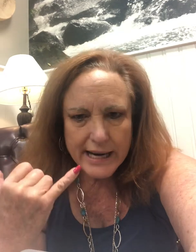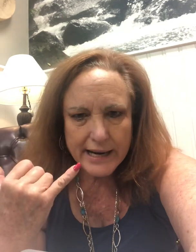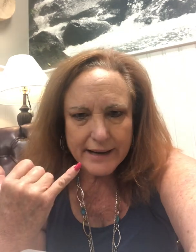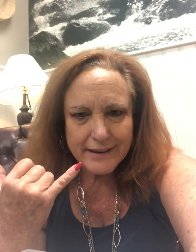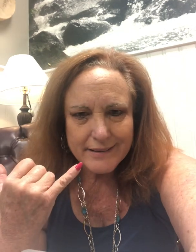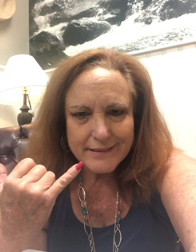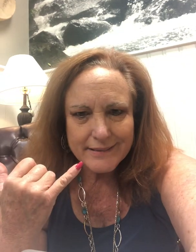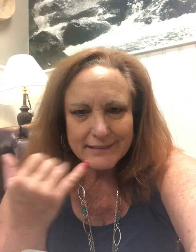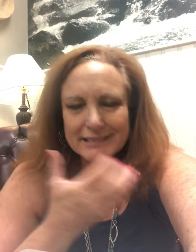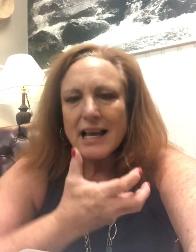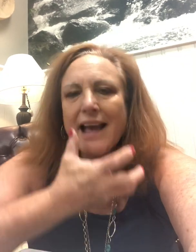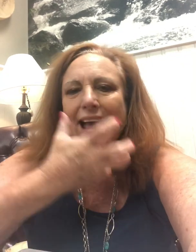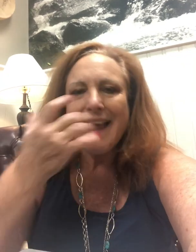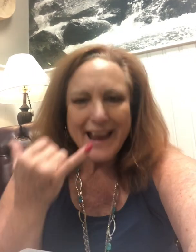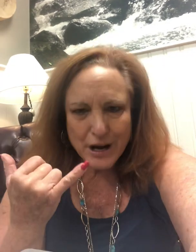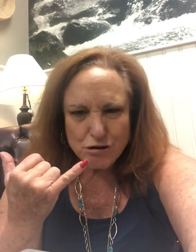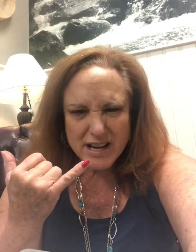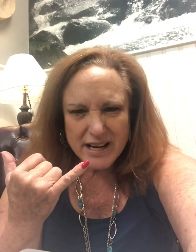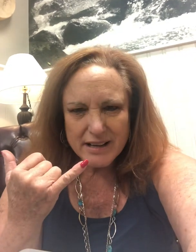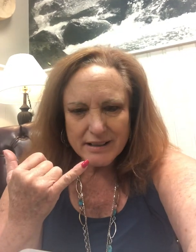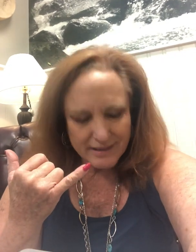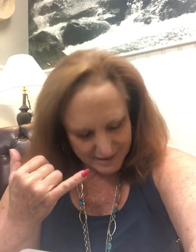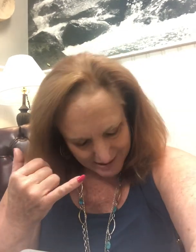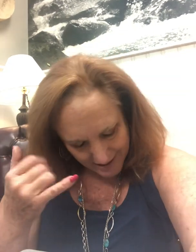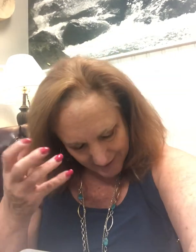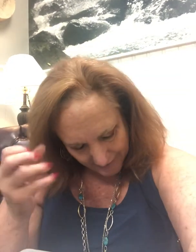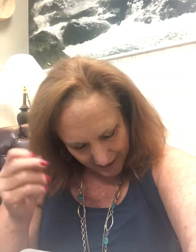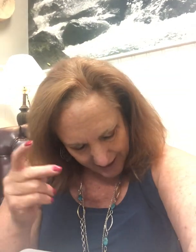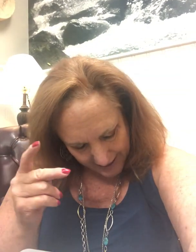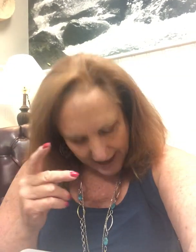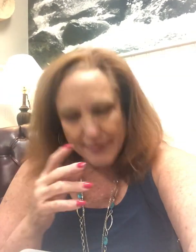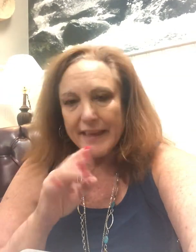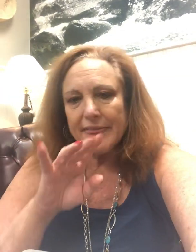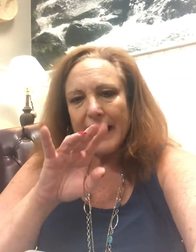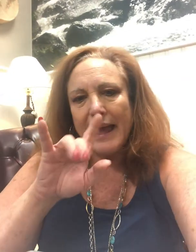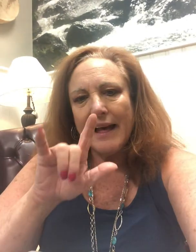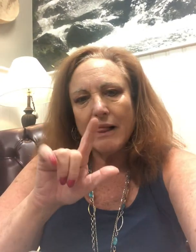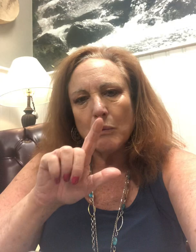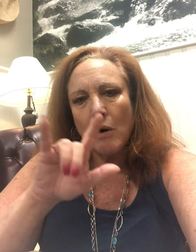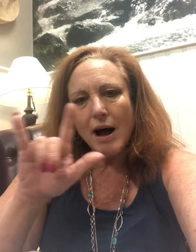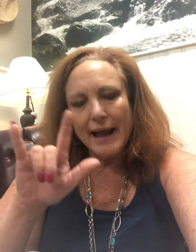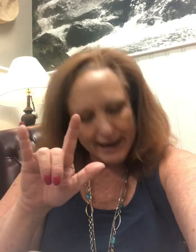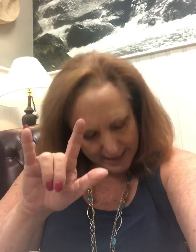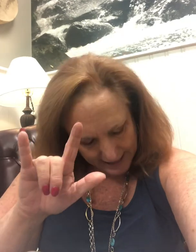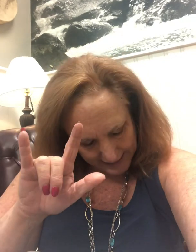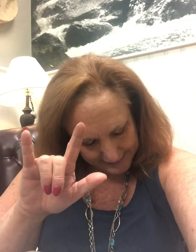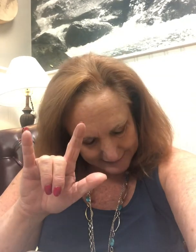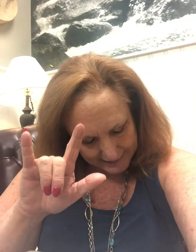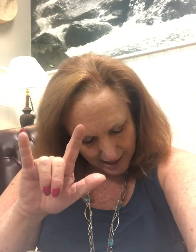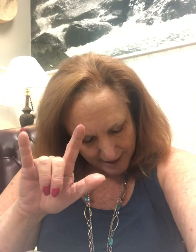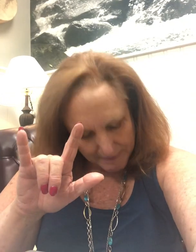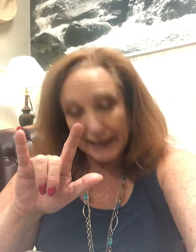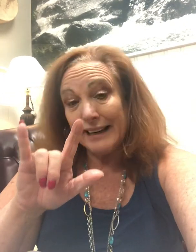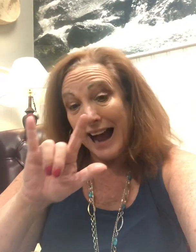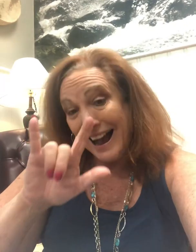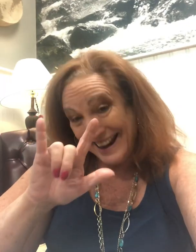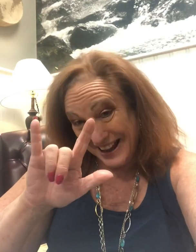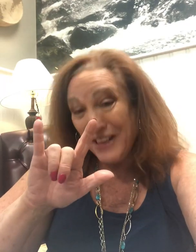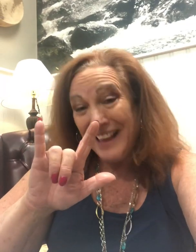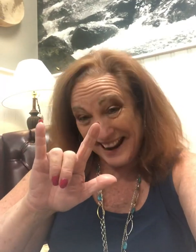Angry. Angry. Okay, and then the LY is an IL